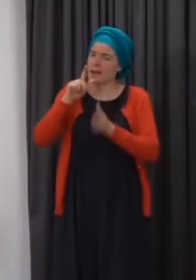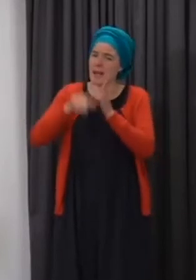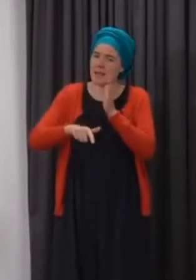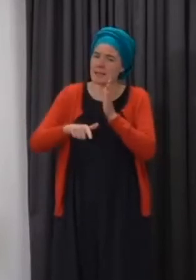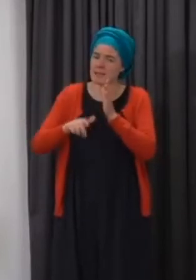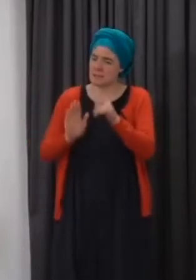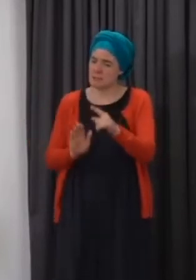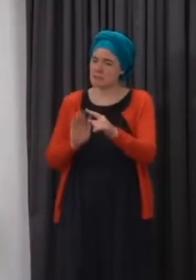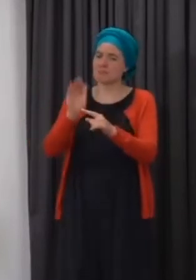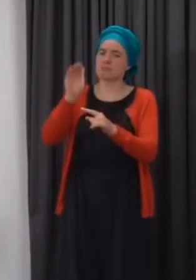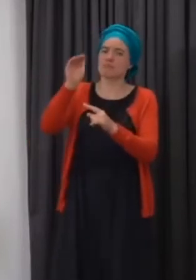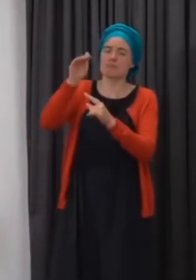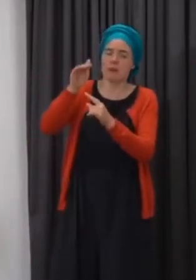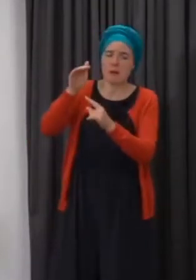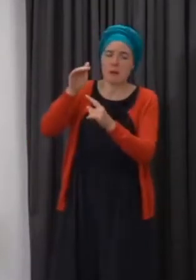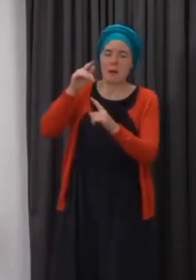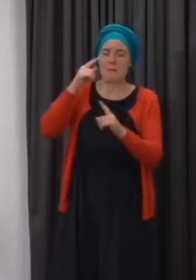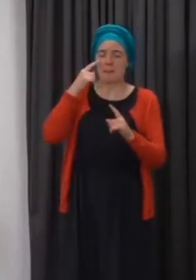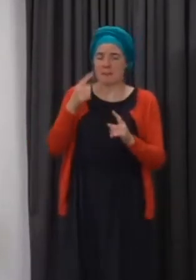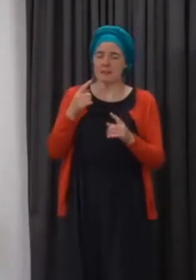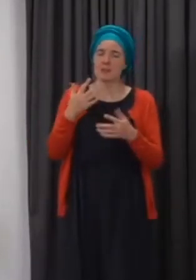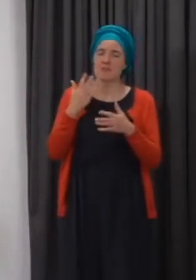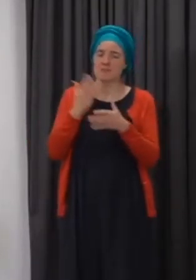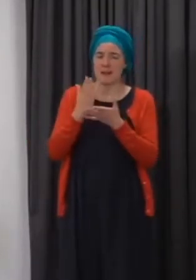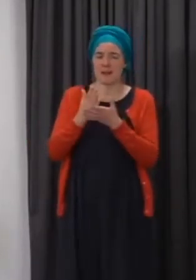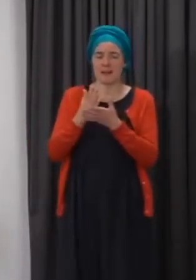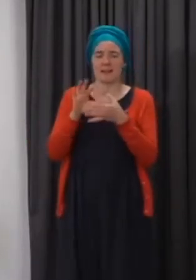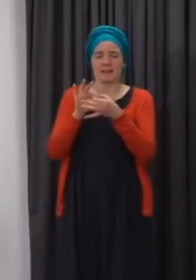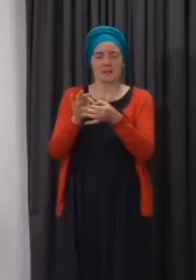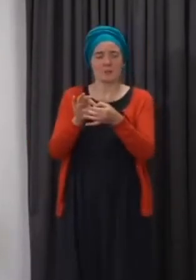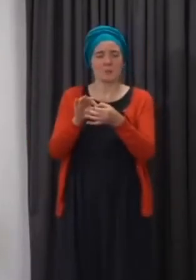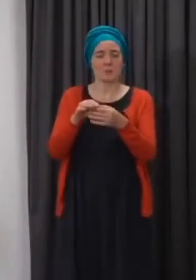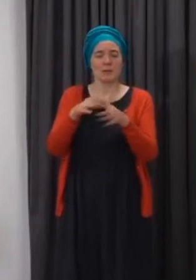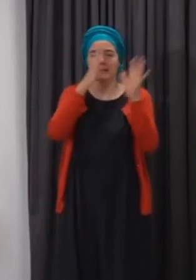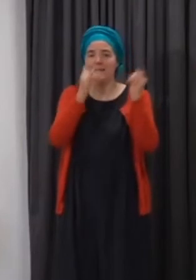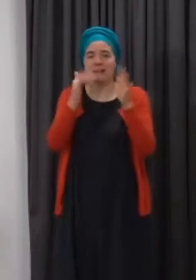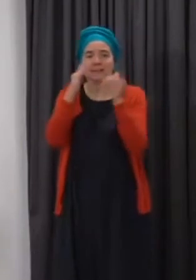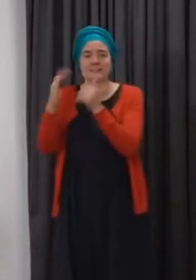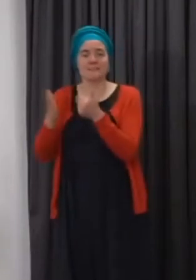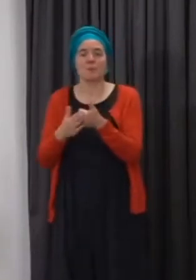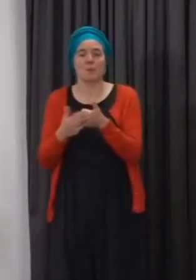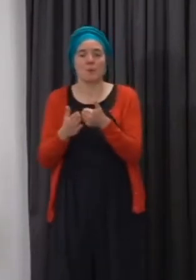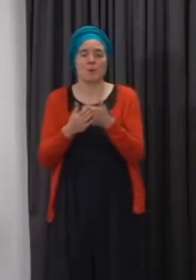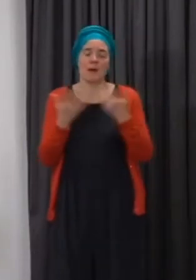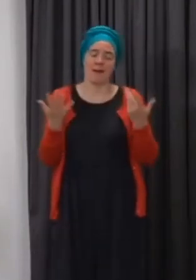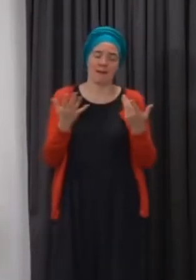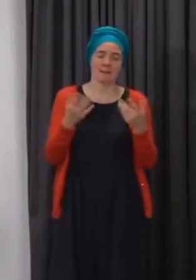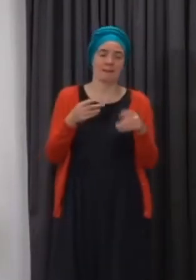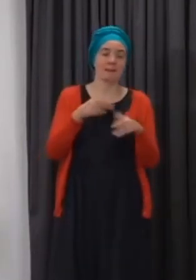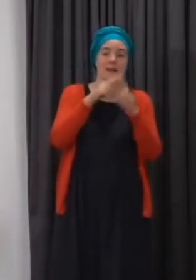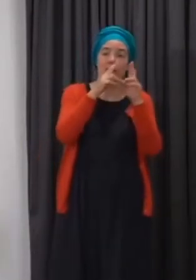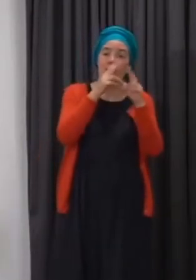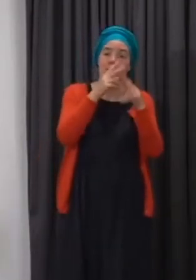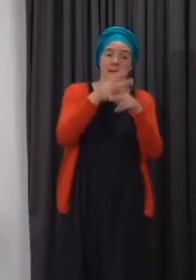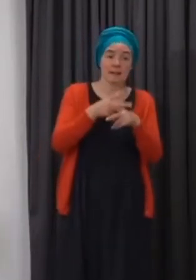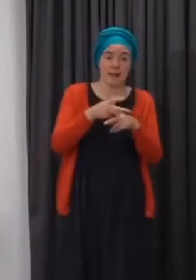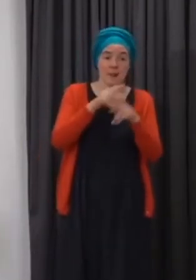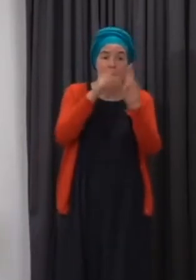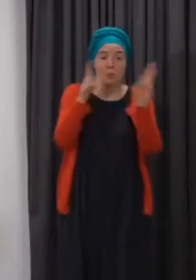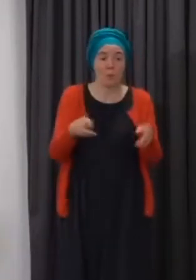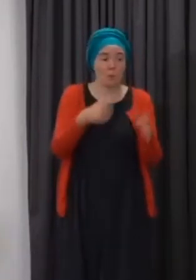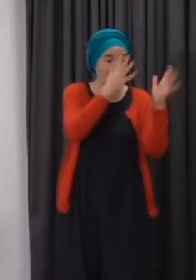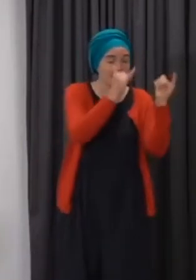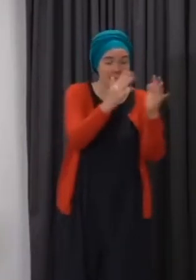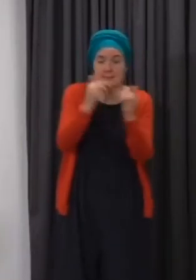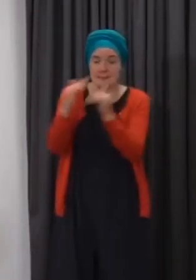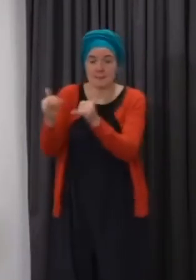believe it's linked to increased testing activity and targeting specific settings like care homes. These have not converted into a